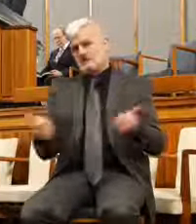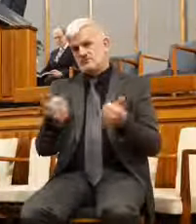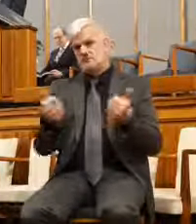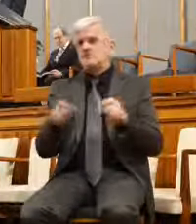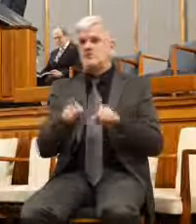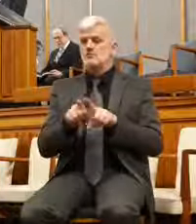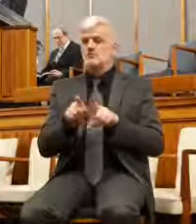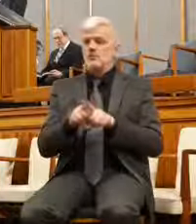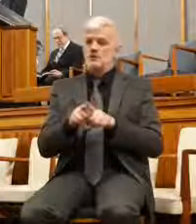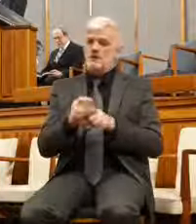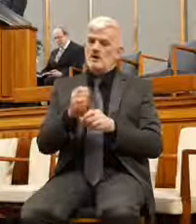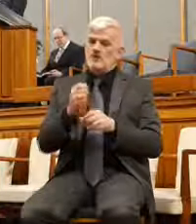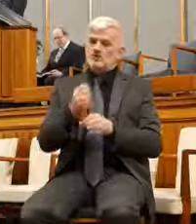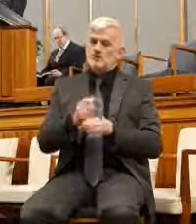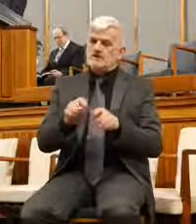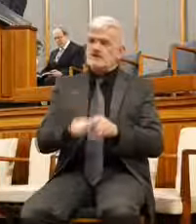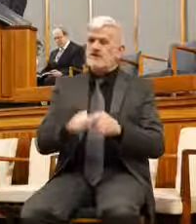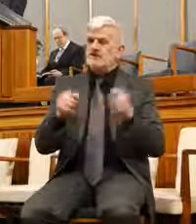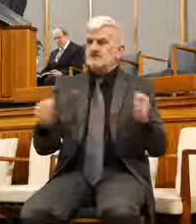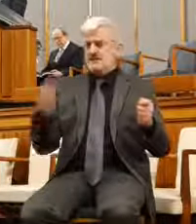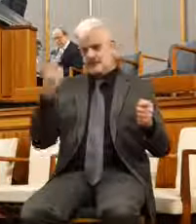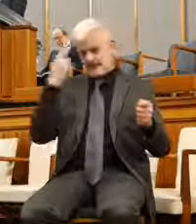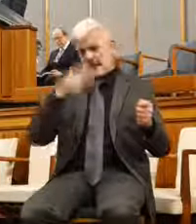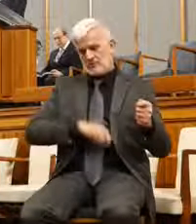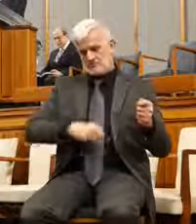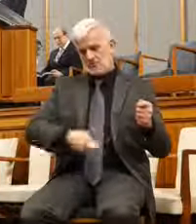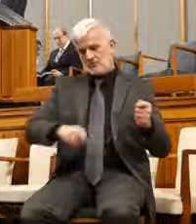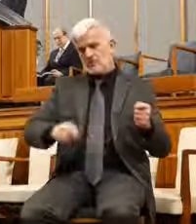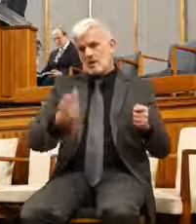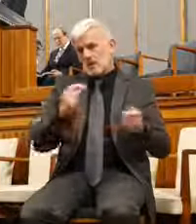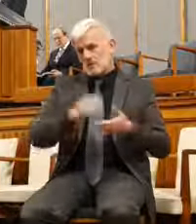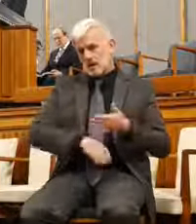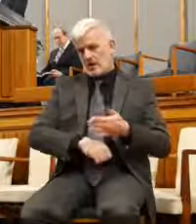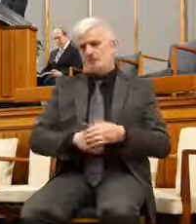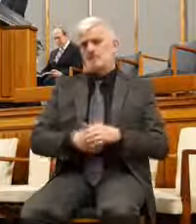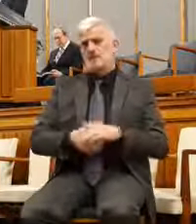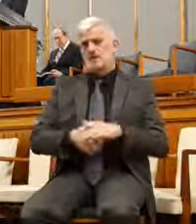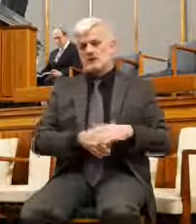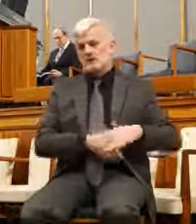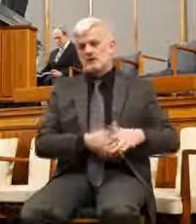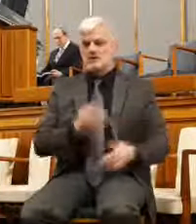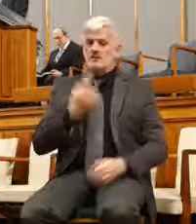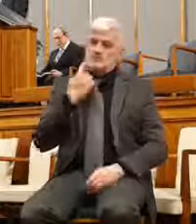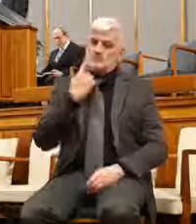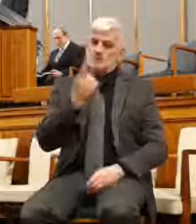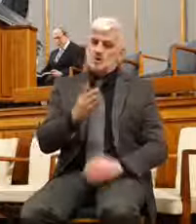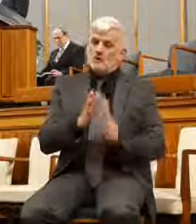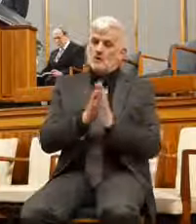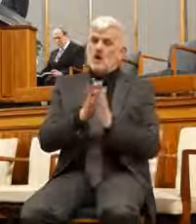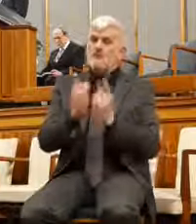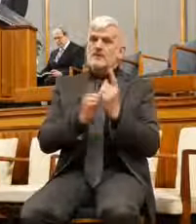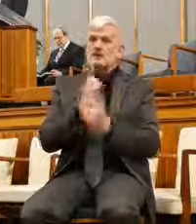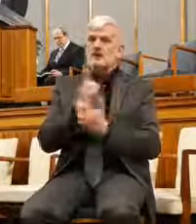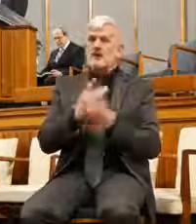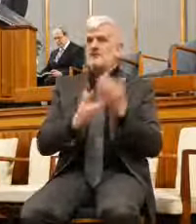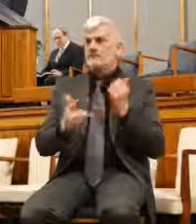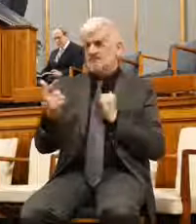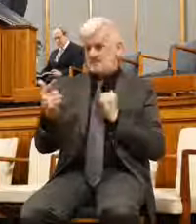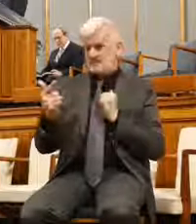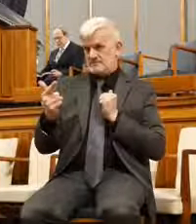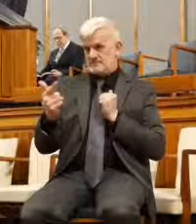and our magazine, Golden Trial, will also be obtained. During this week, our prayer meeting is on Monday evening at